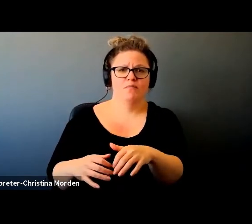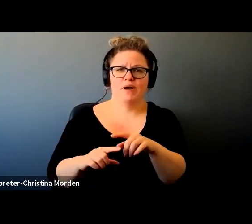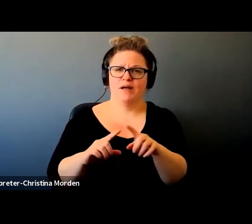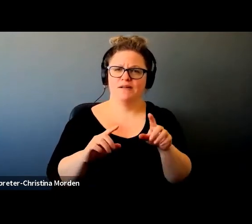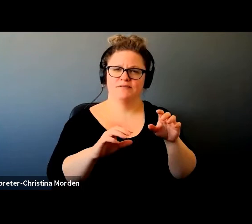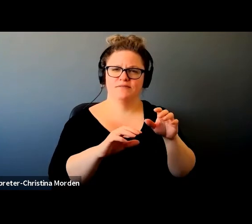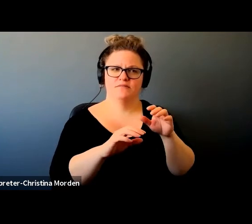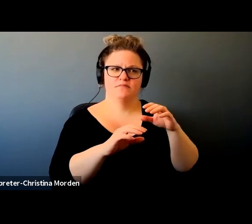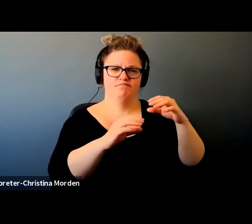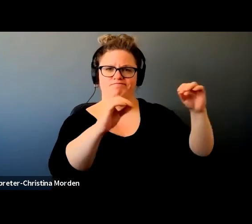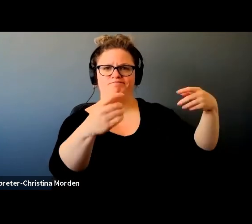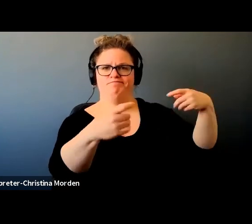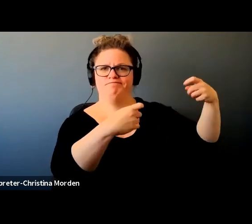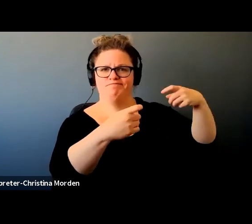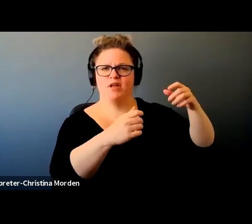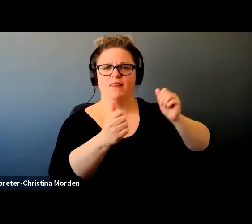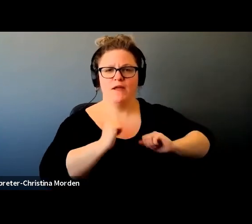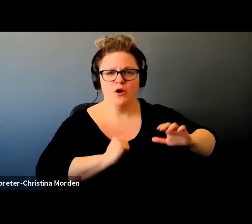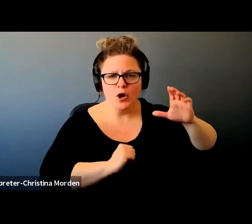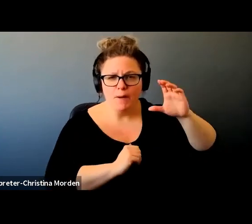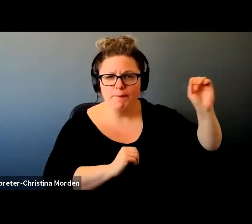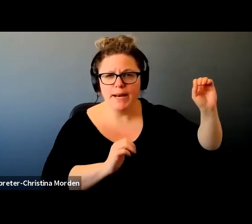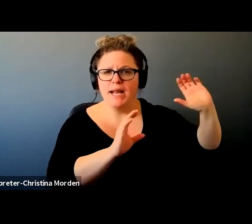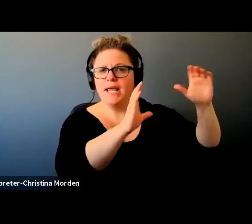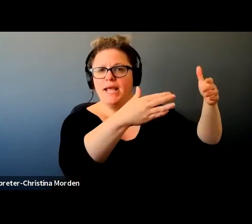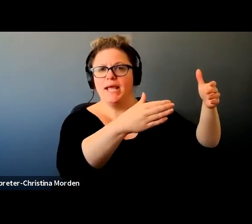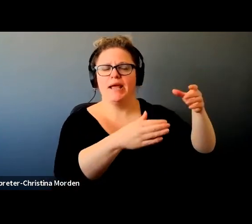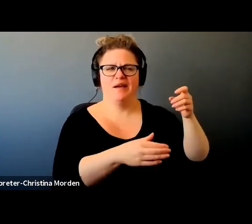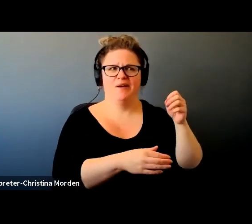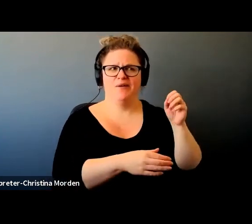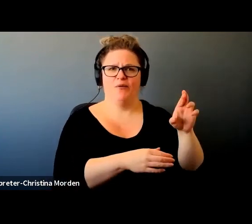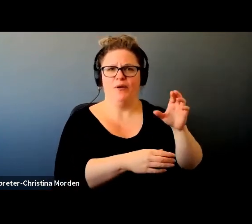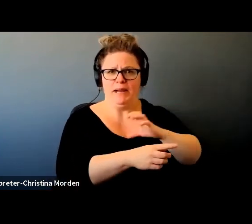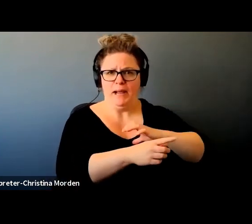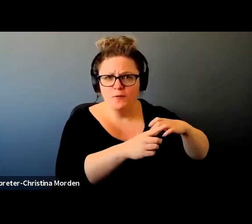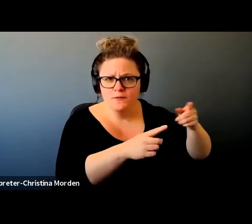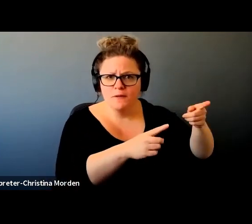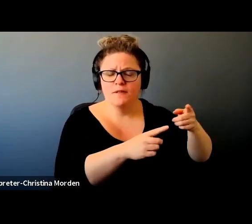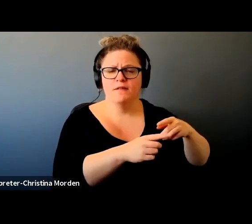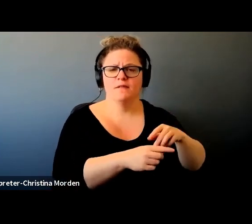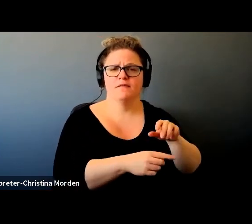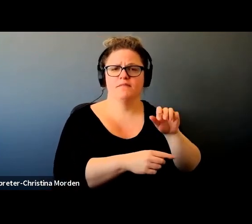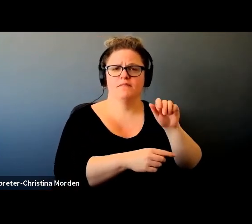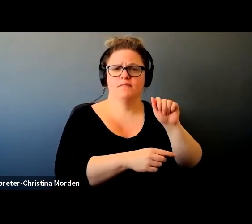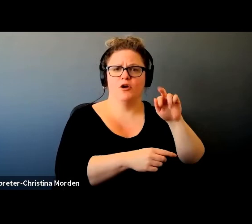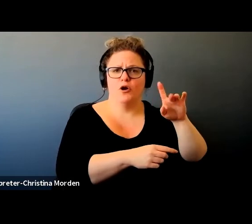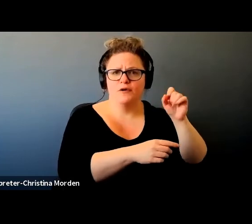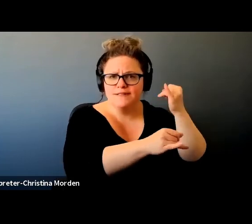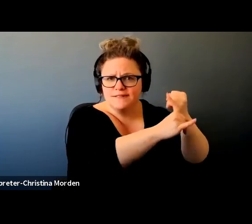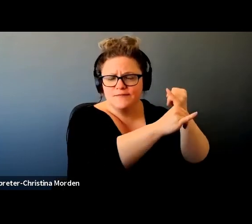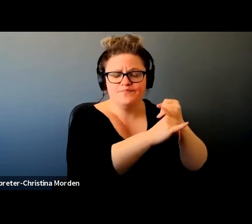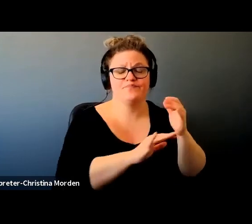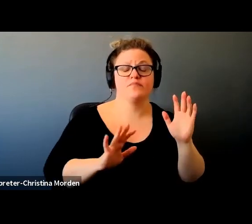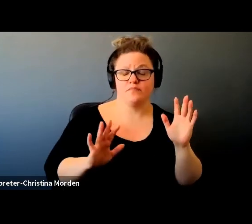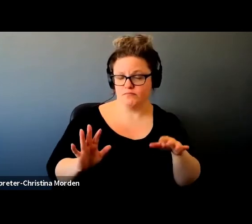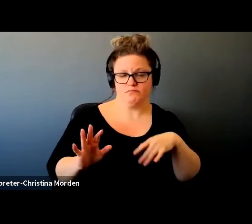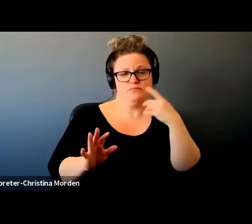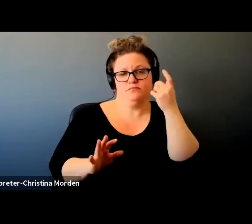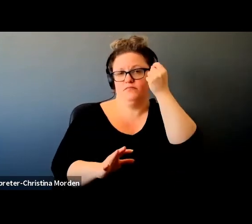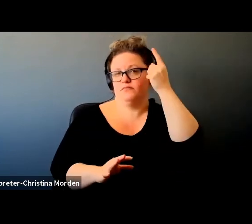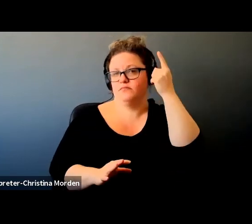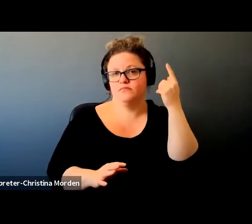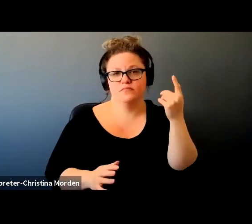theater company or necessarily an arts institution, because there are ways to be a performer. You can be like a